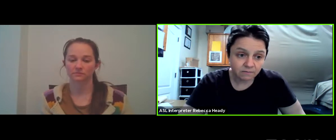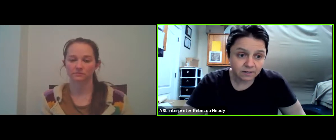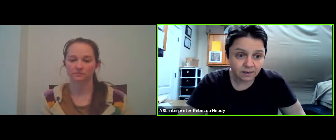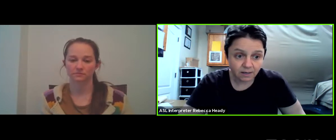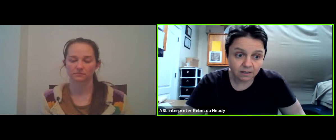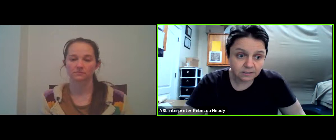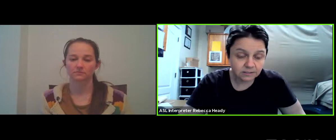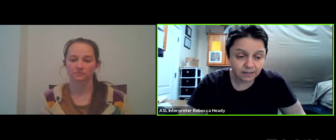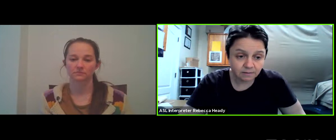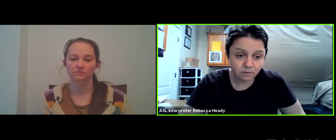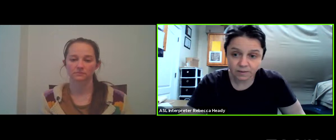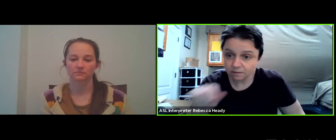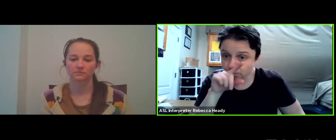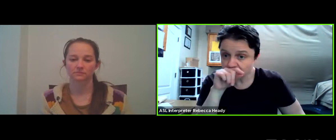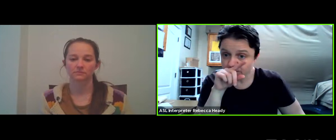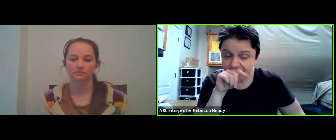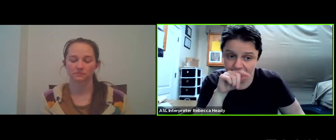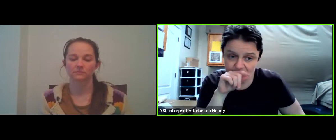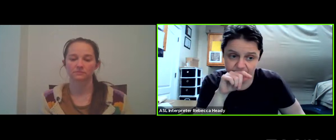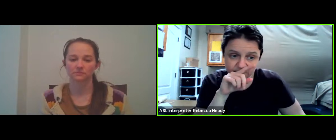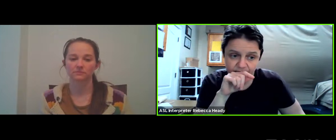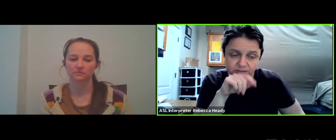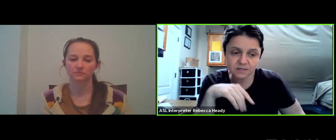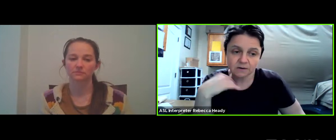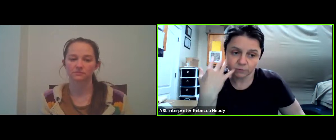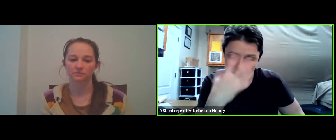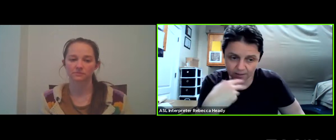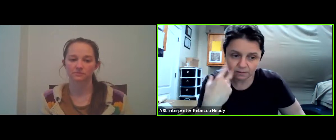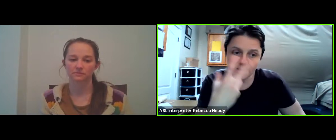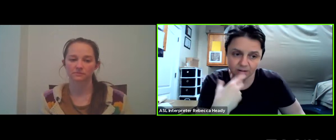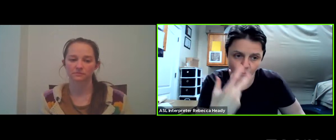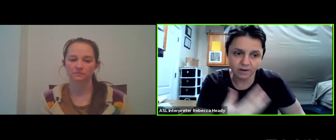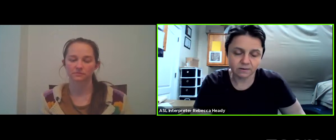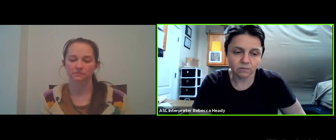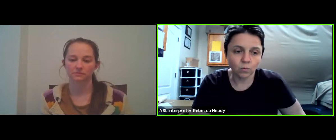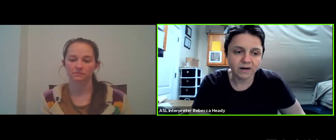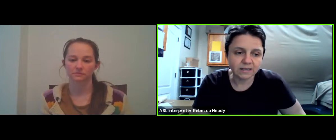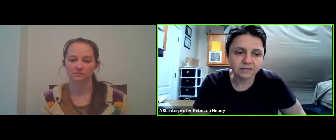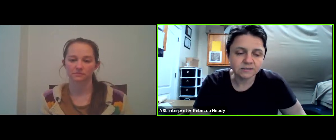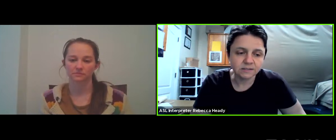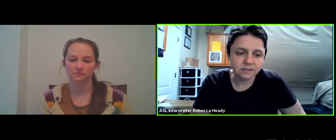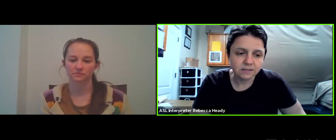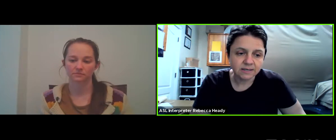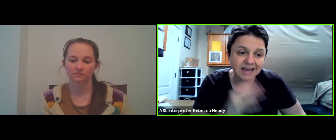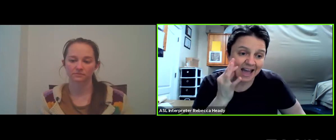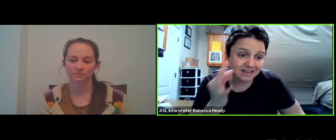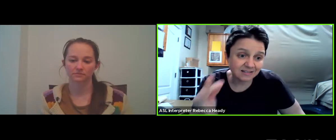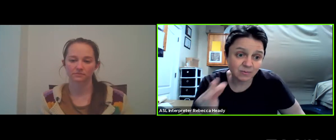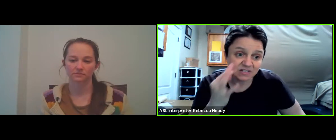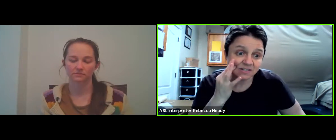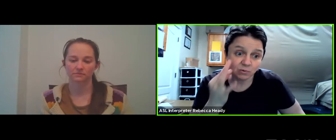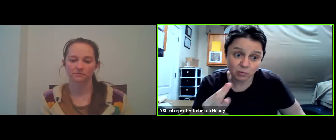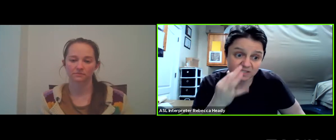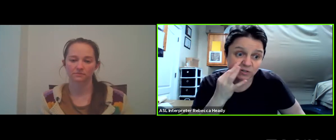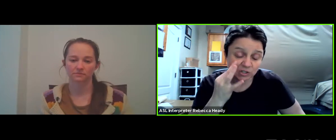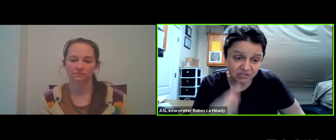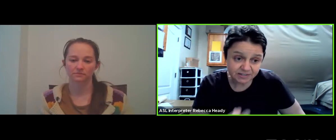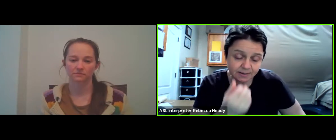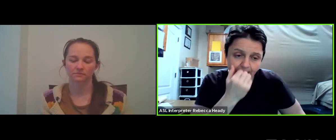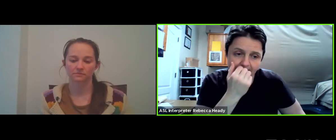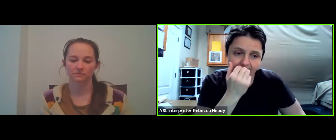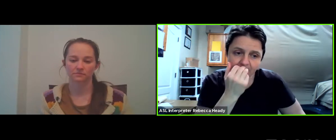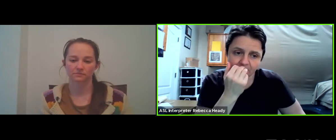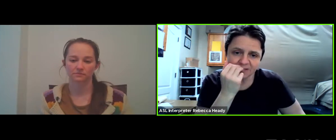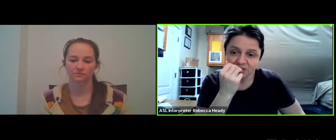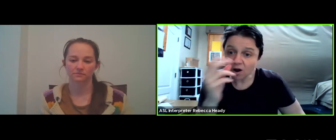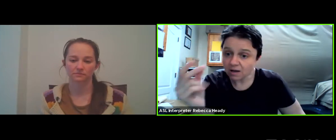Bird is kind of an iconic sign a little bit with the beak and stuff. It's kind of looking like what it is. Cat, especially with